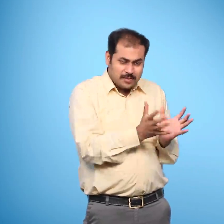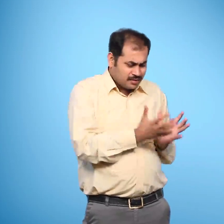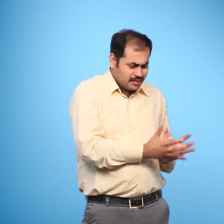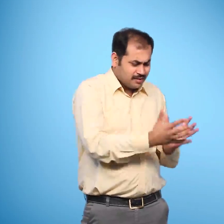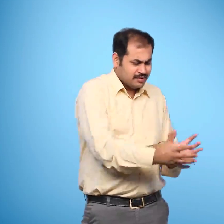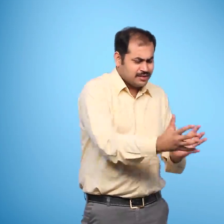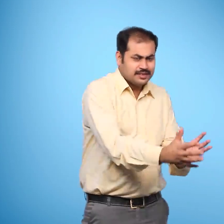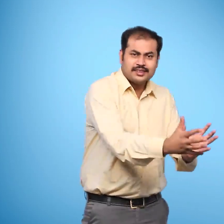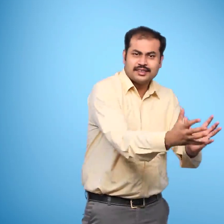trees.